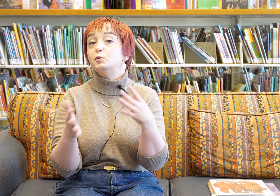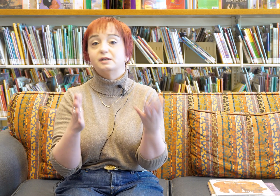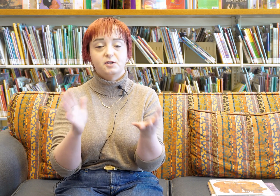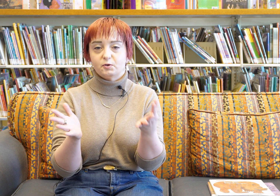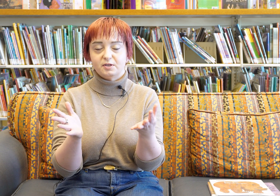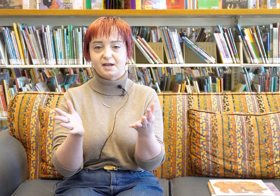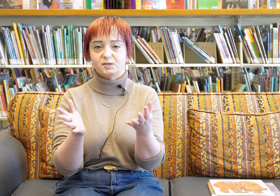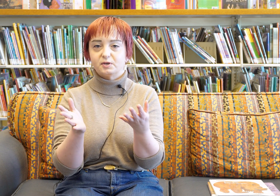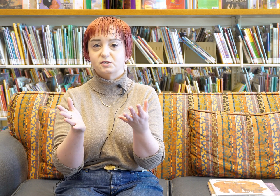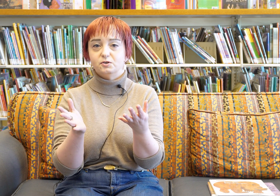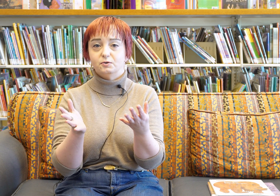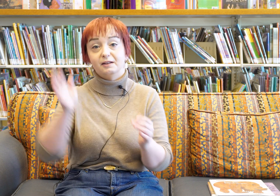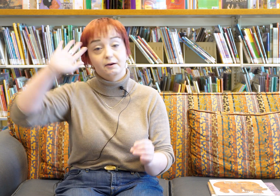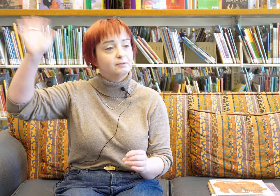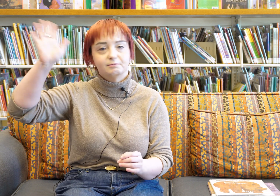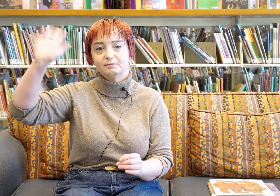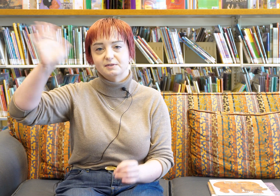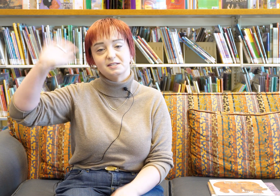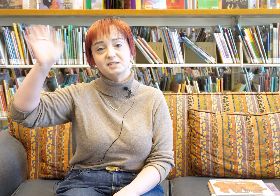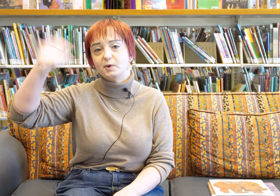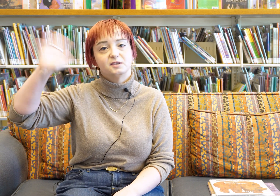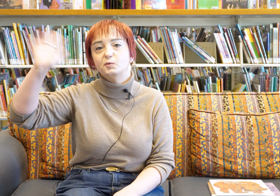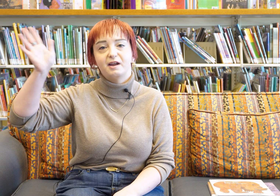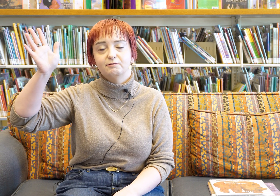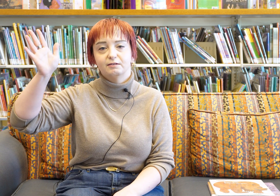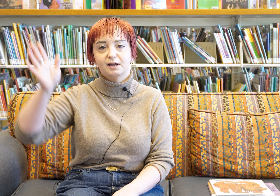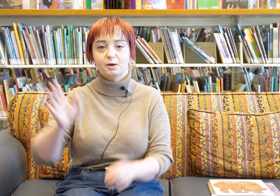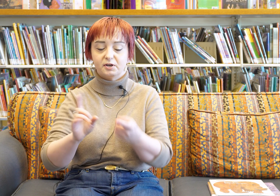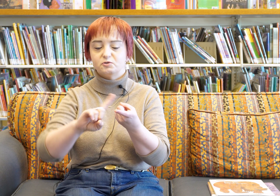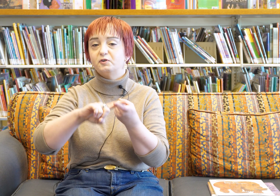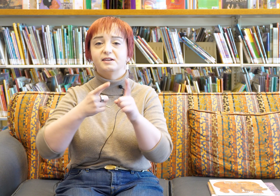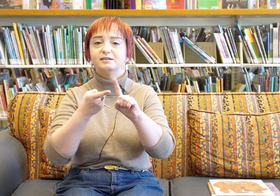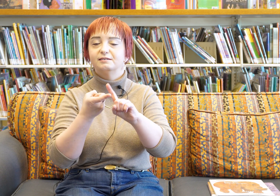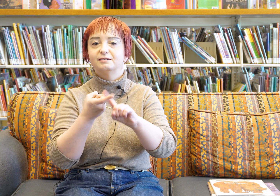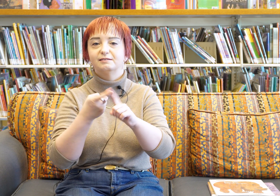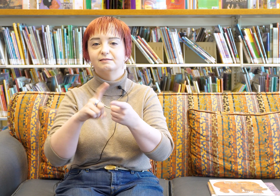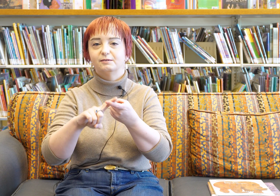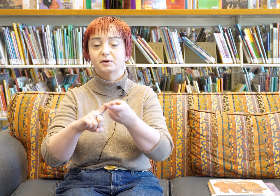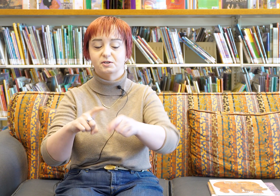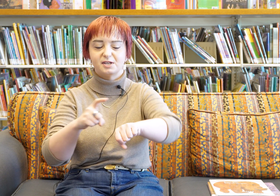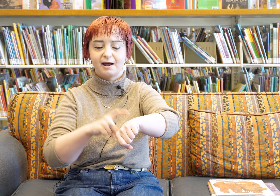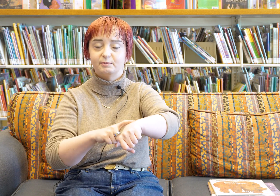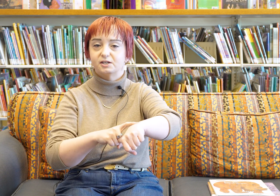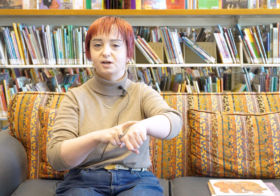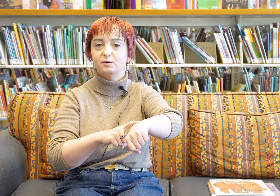quickly go through the signs, we're going to do hello. It's an easy one. It's a wave. We're going to do friend. We're going to do time, like you're checking a